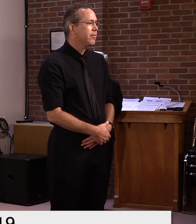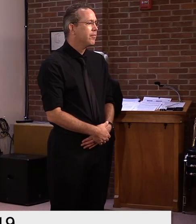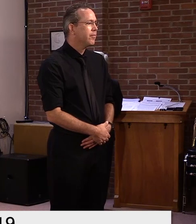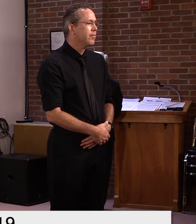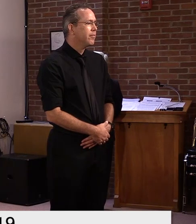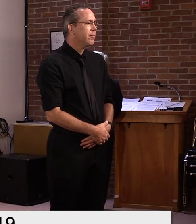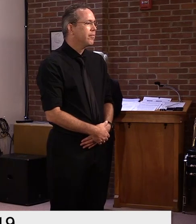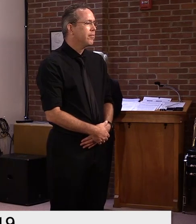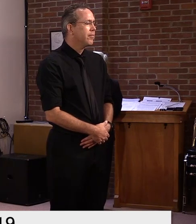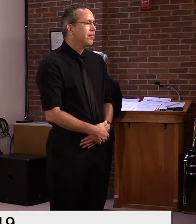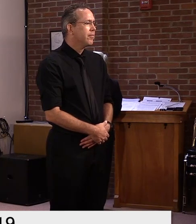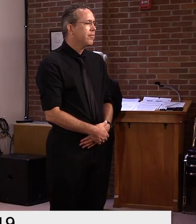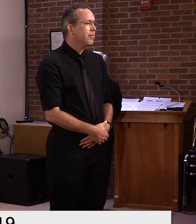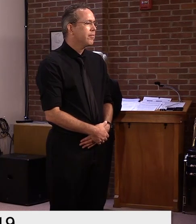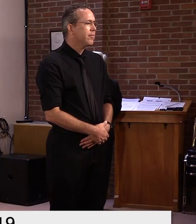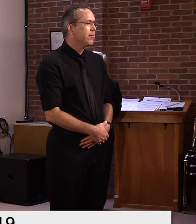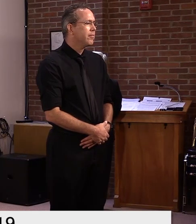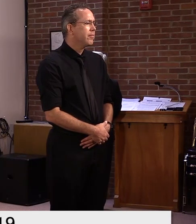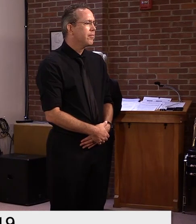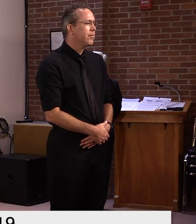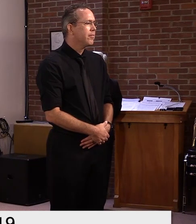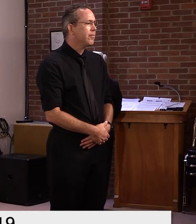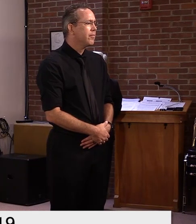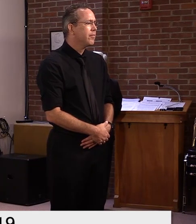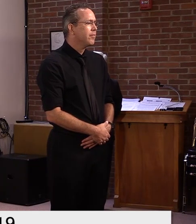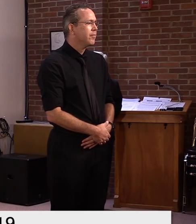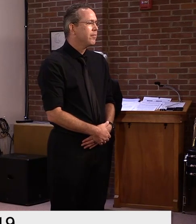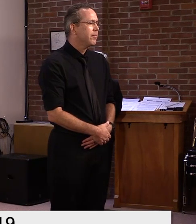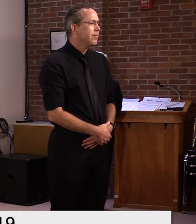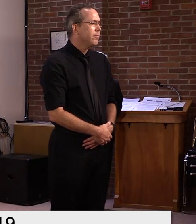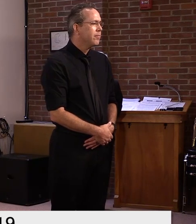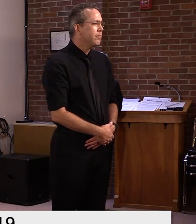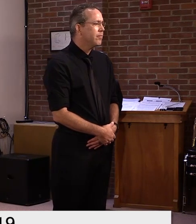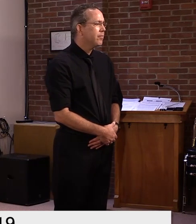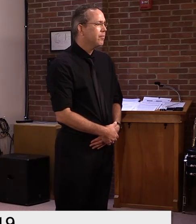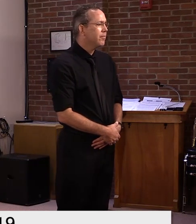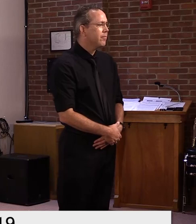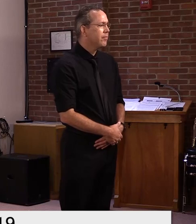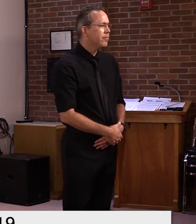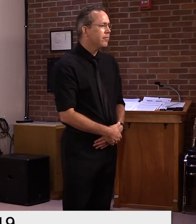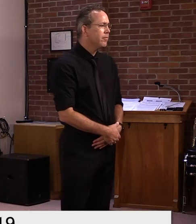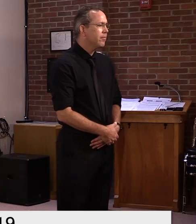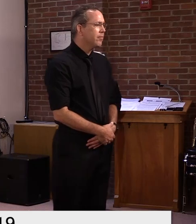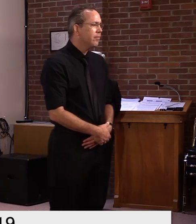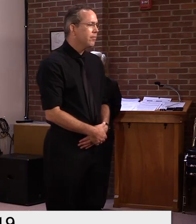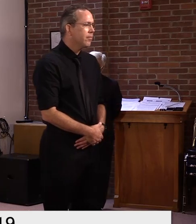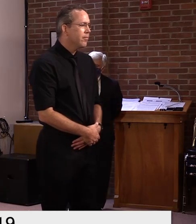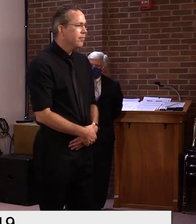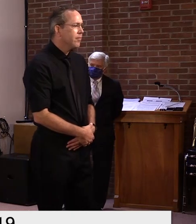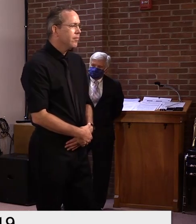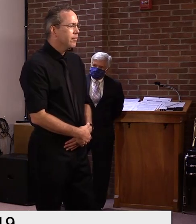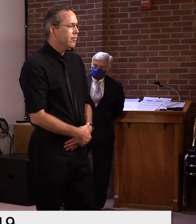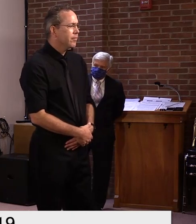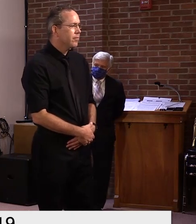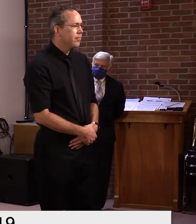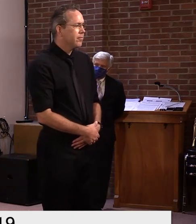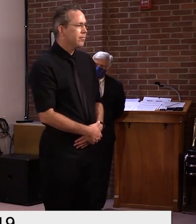So are you maintaining that they were still false positive?